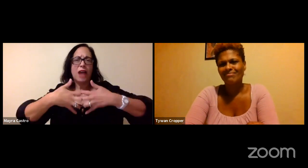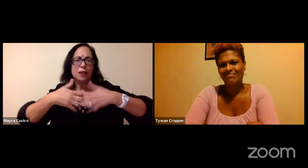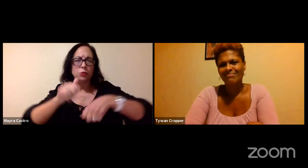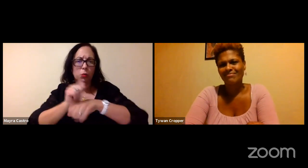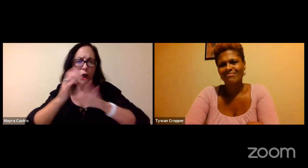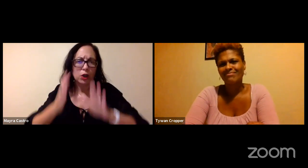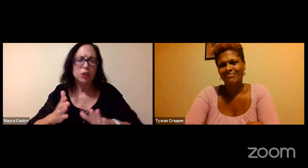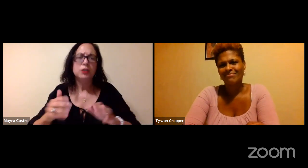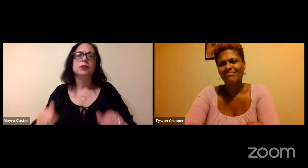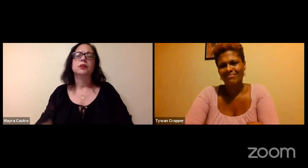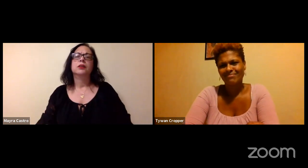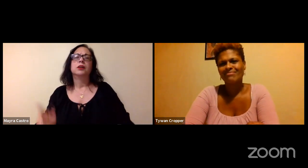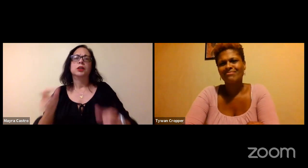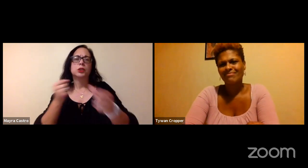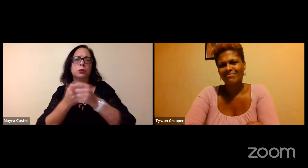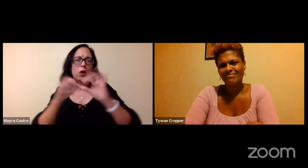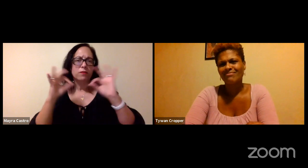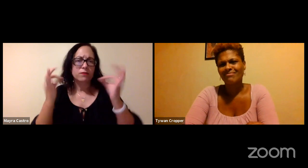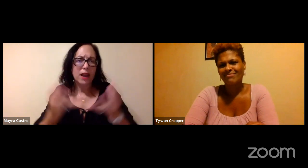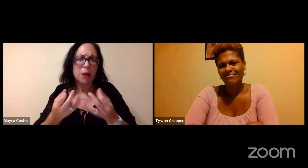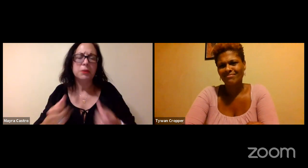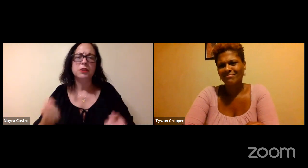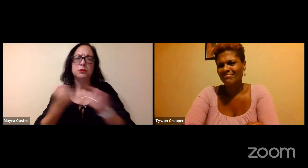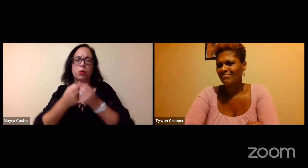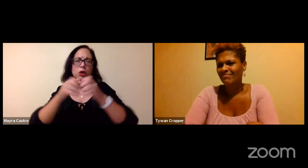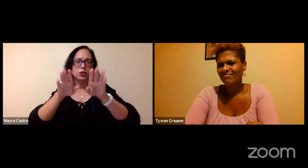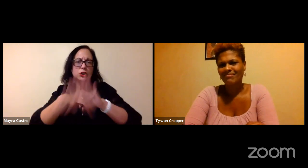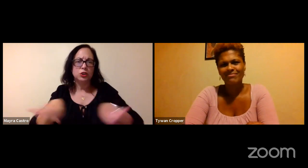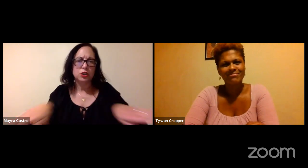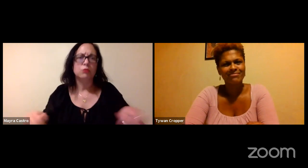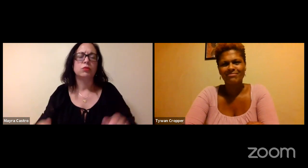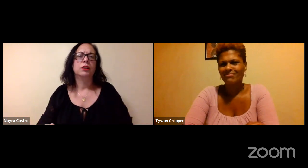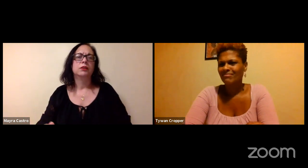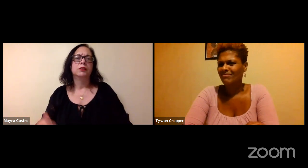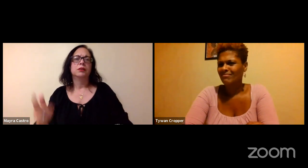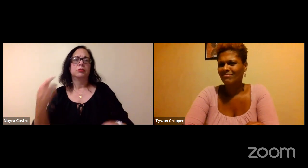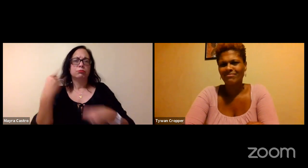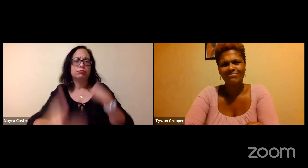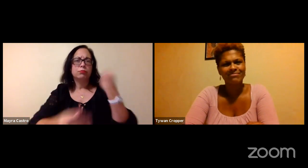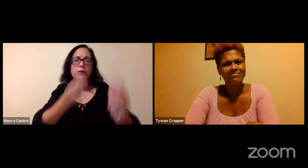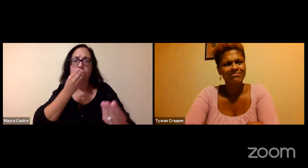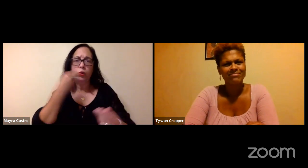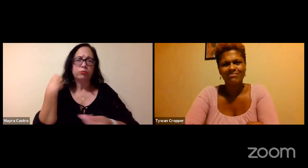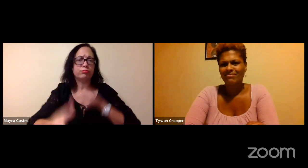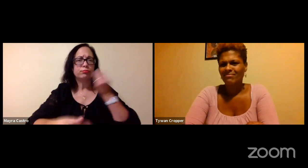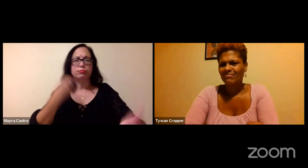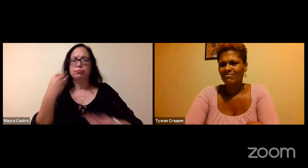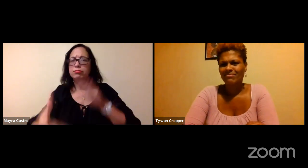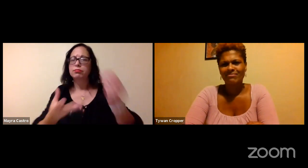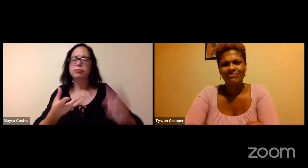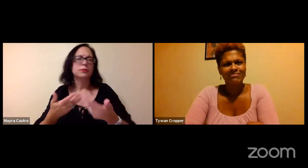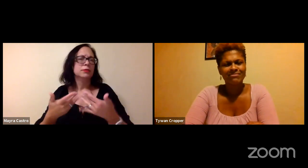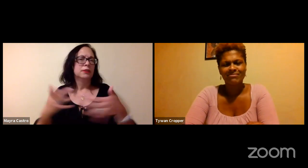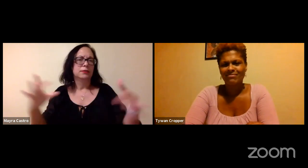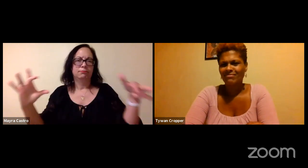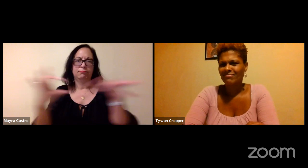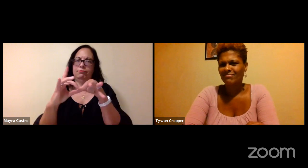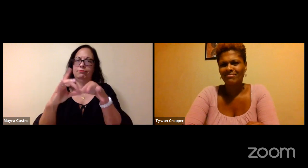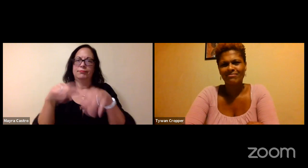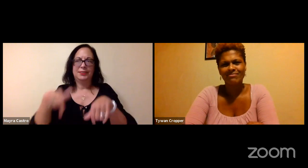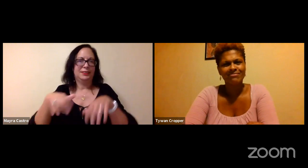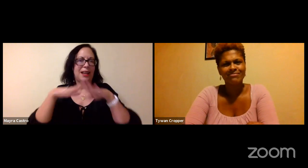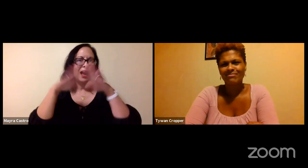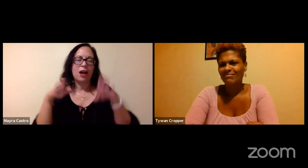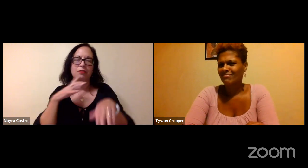worked very hard. She was a factory worker. She supported her family, her